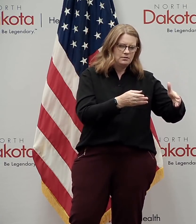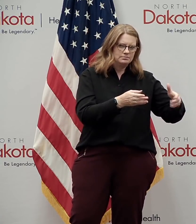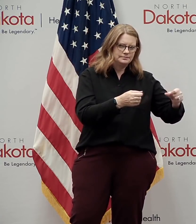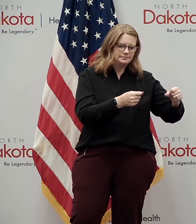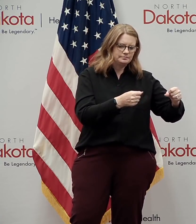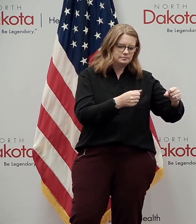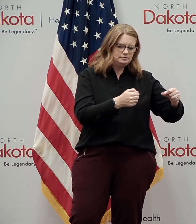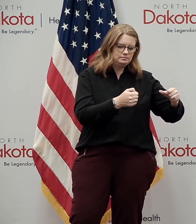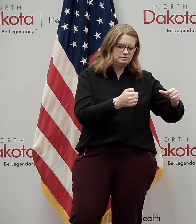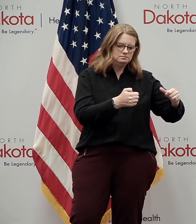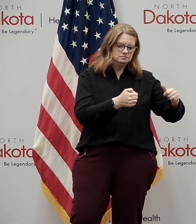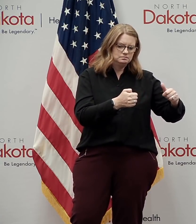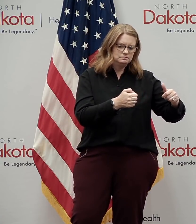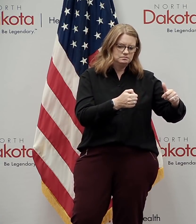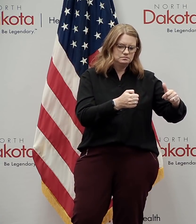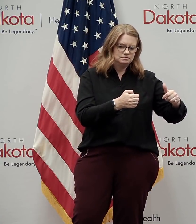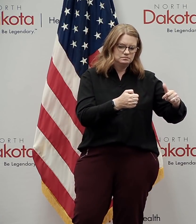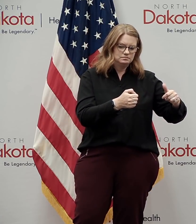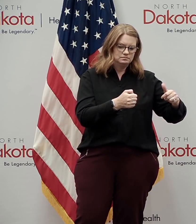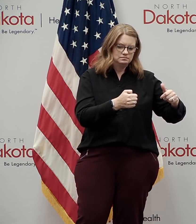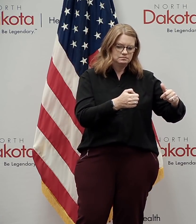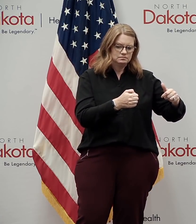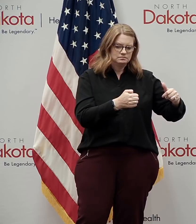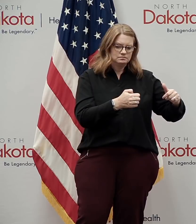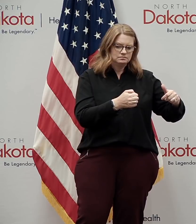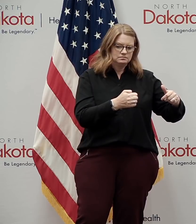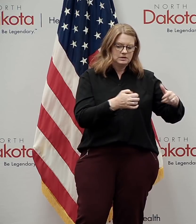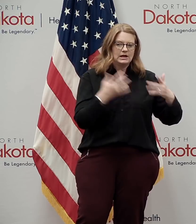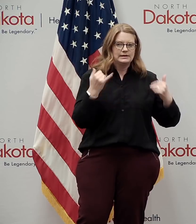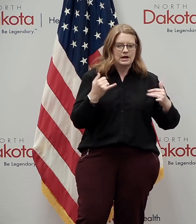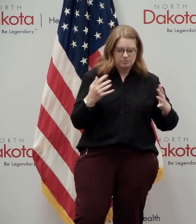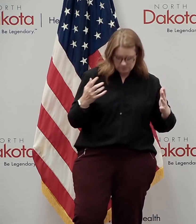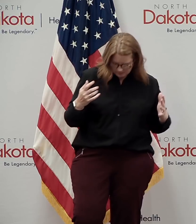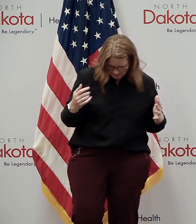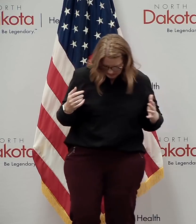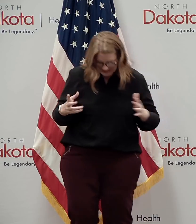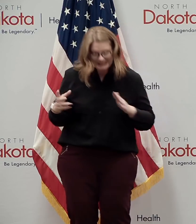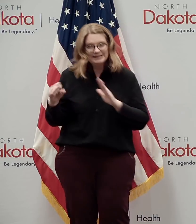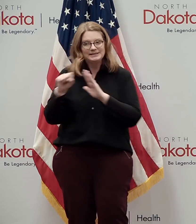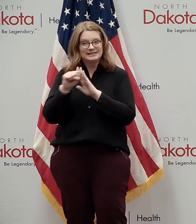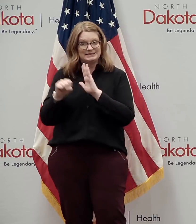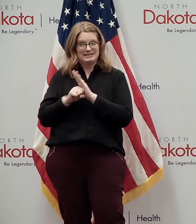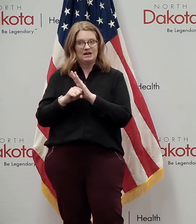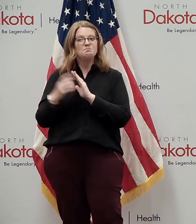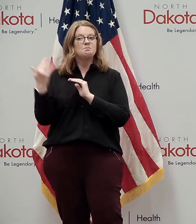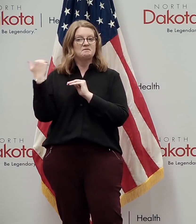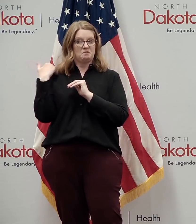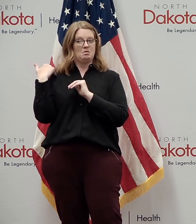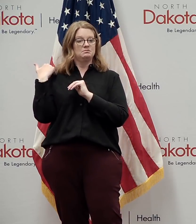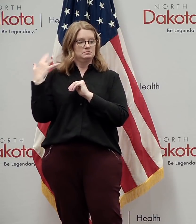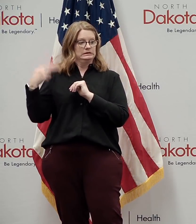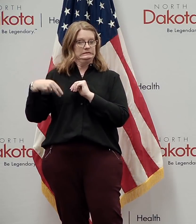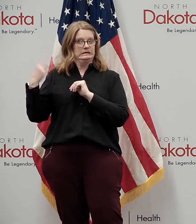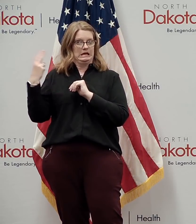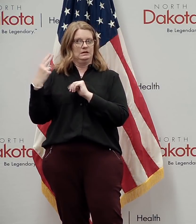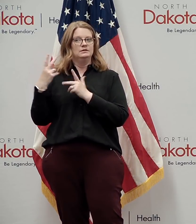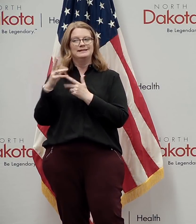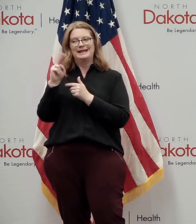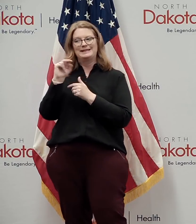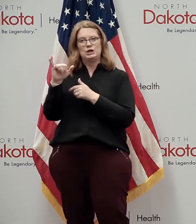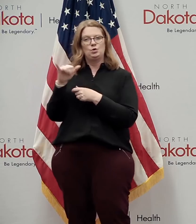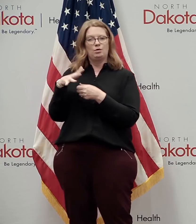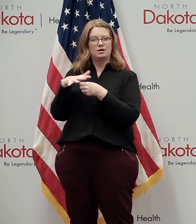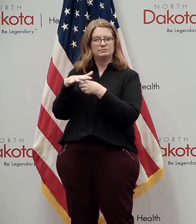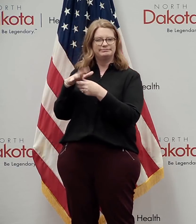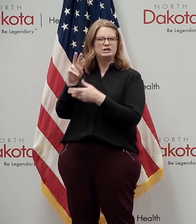politics of data, if you're going to try to have a state that previously was very high, take any of those in the New York metro area that was